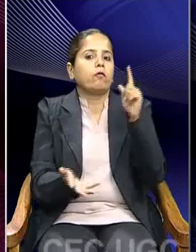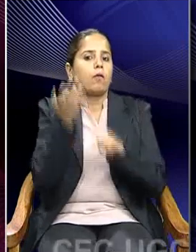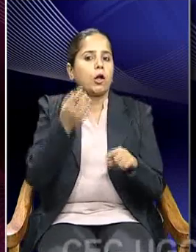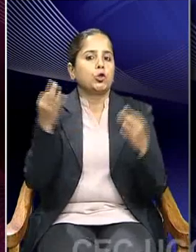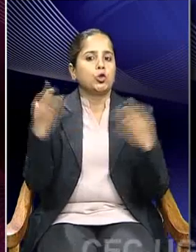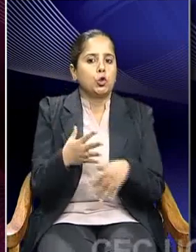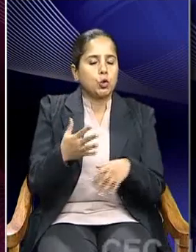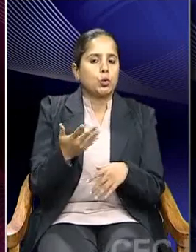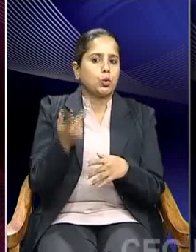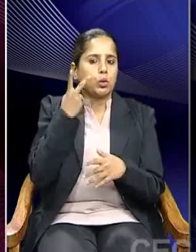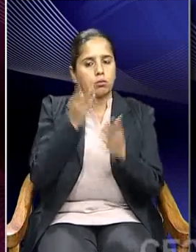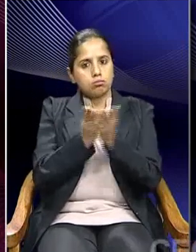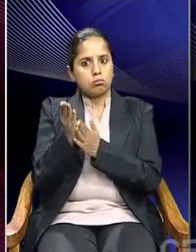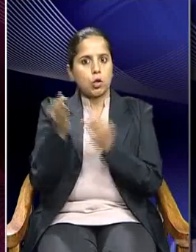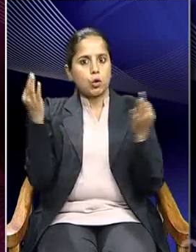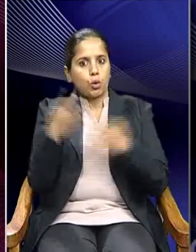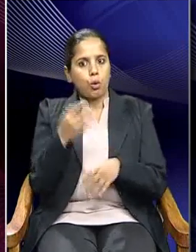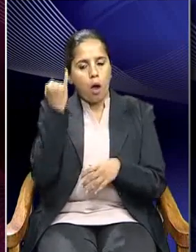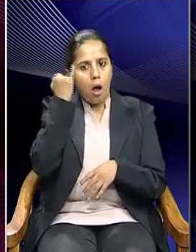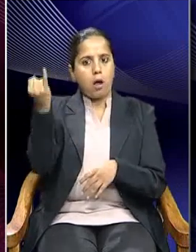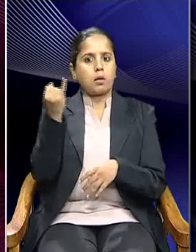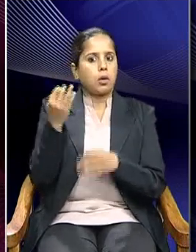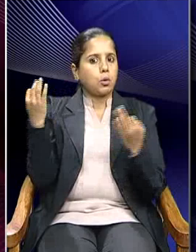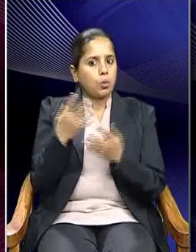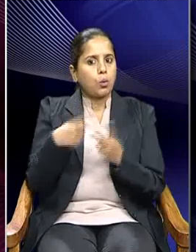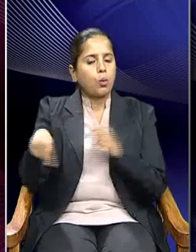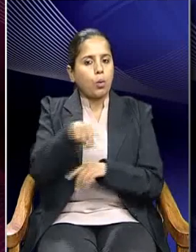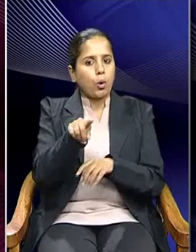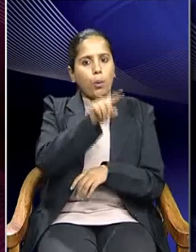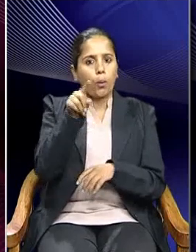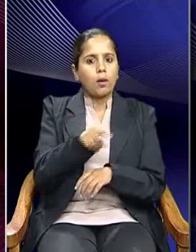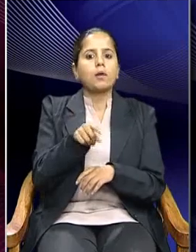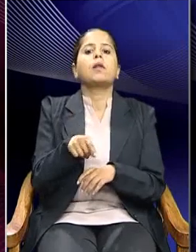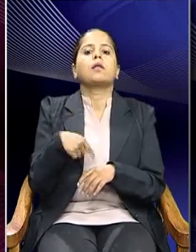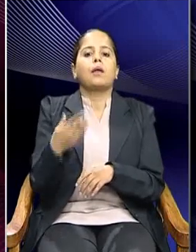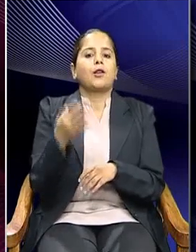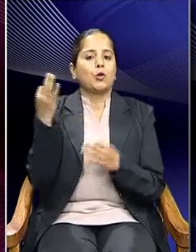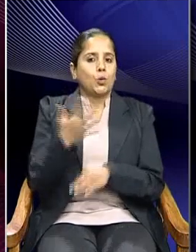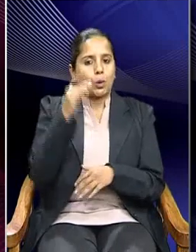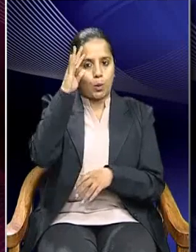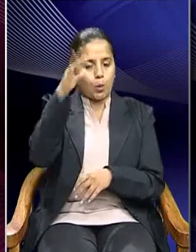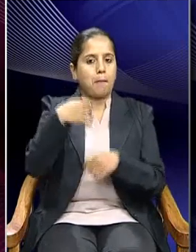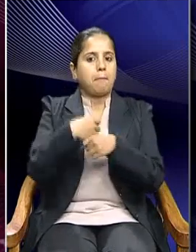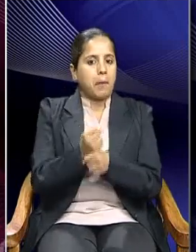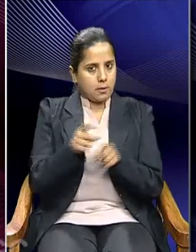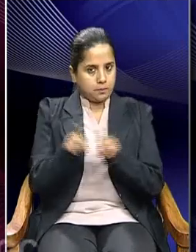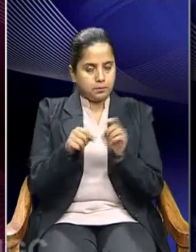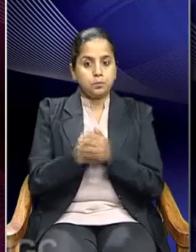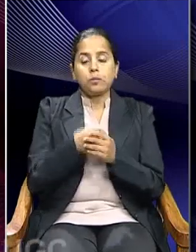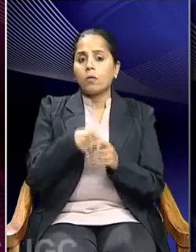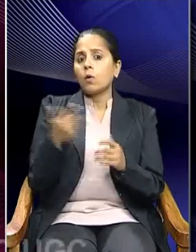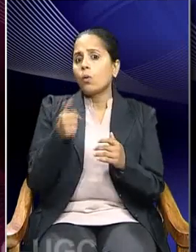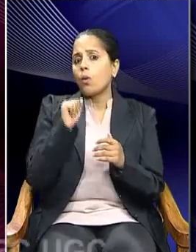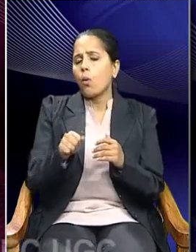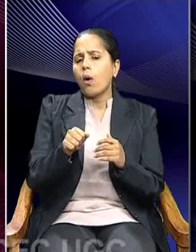aspect, new dimensions, and this leads to the construction of new theory. What are the elements